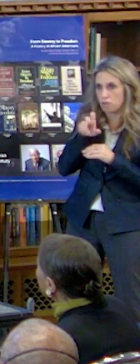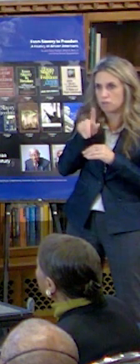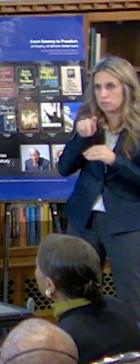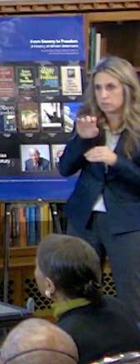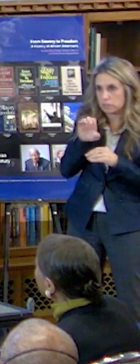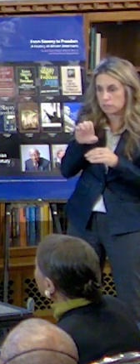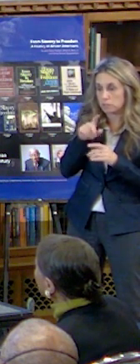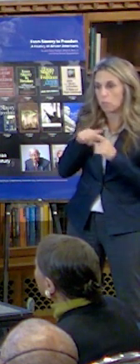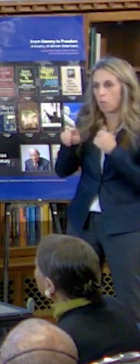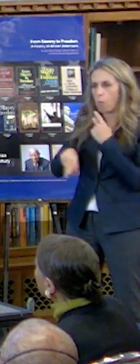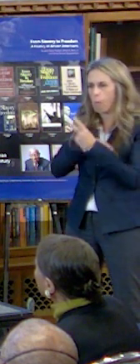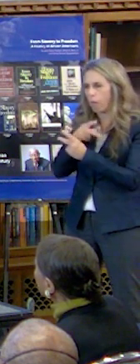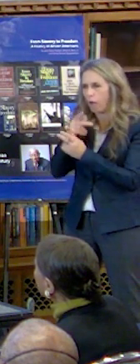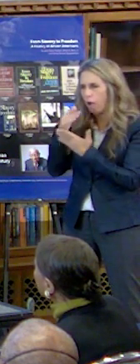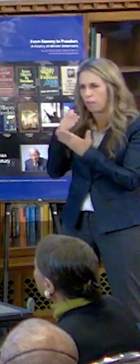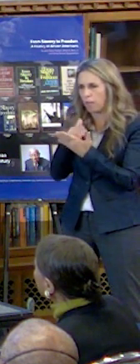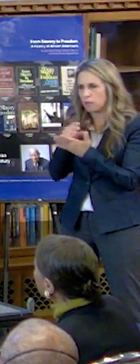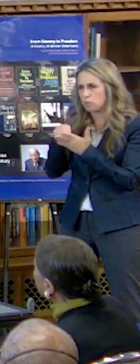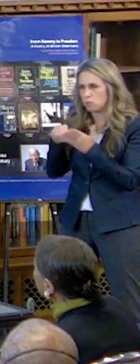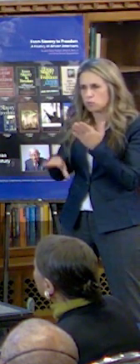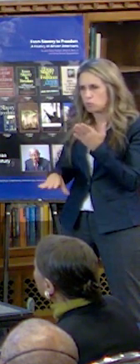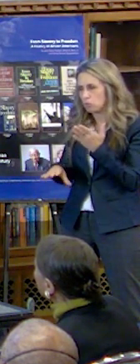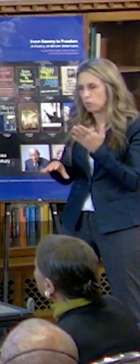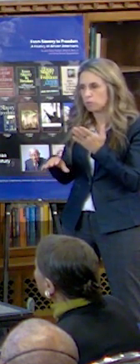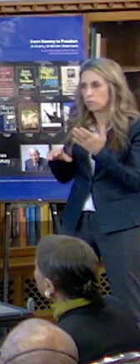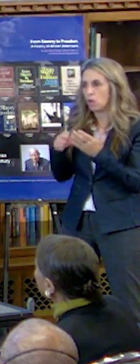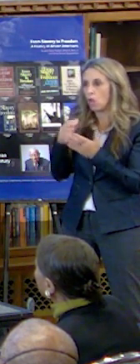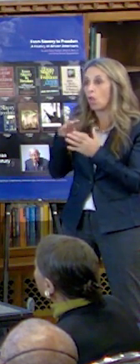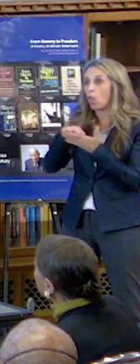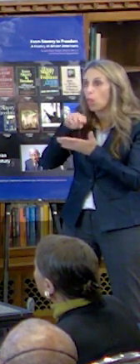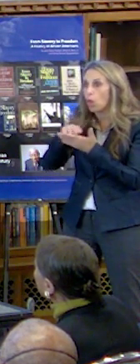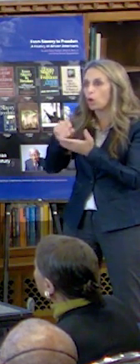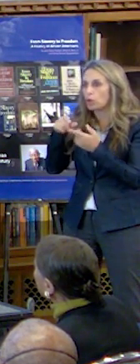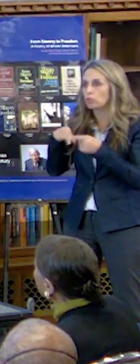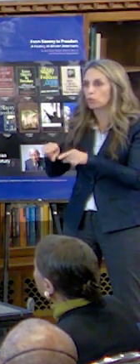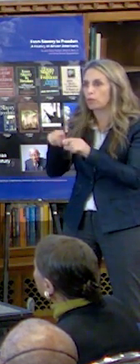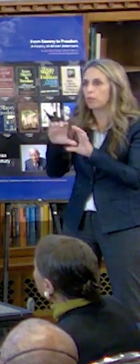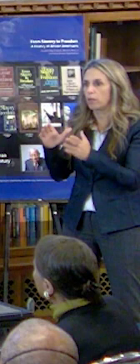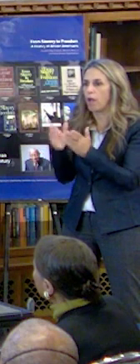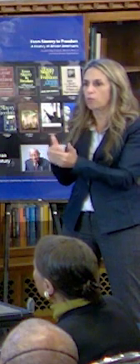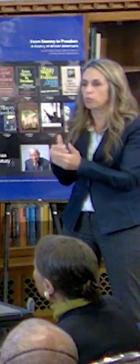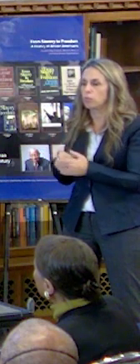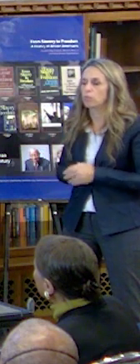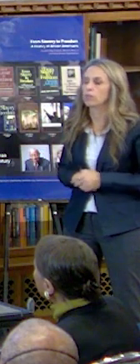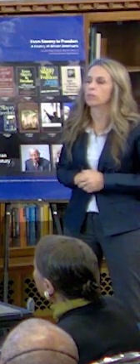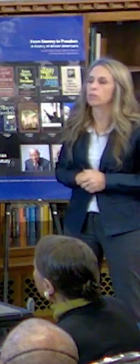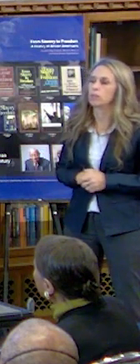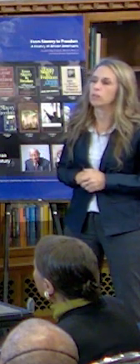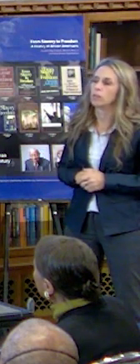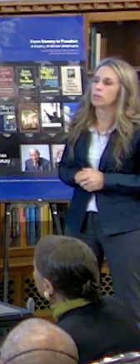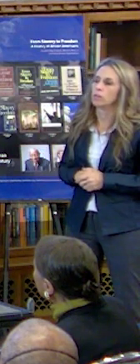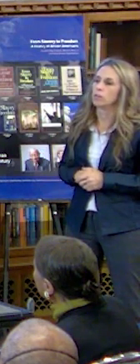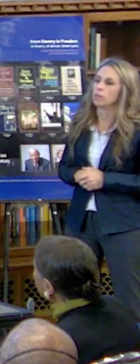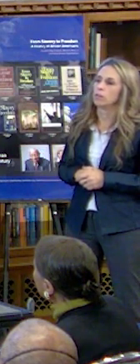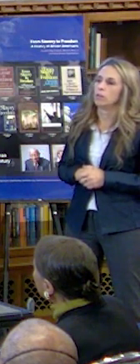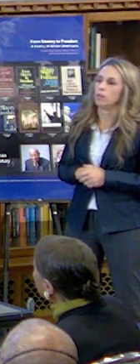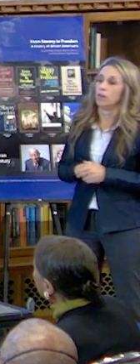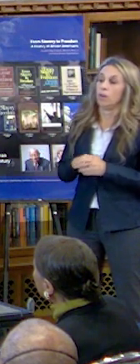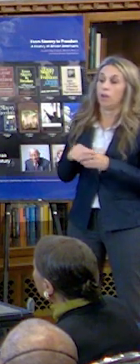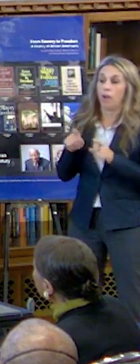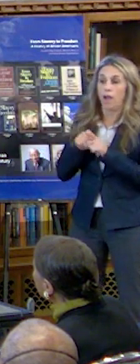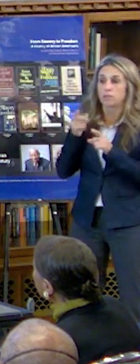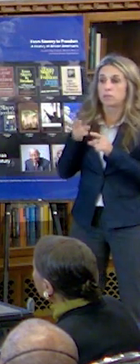were the you know students learning in the classrooms so I think that you know U as historians